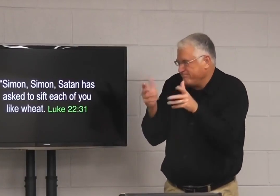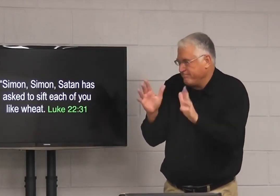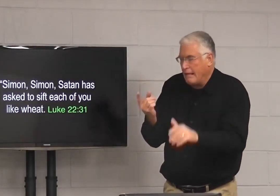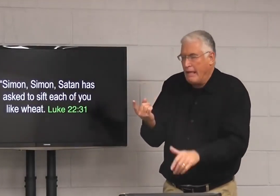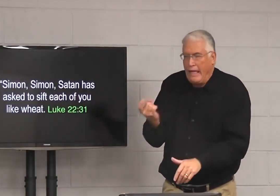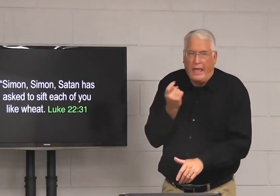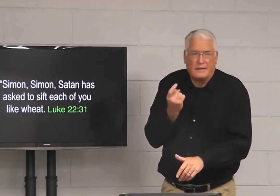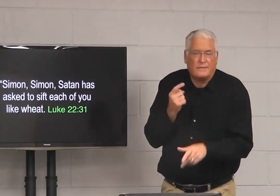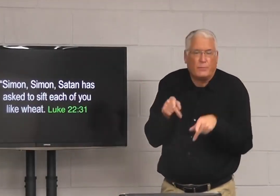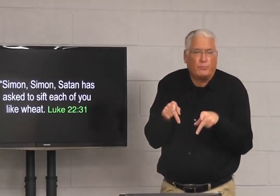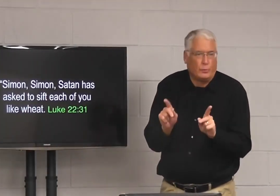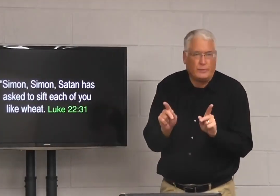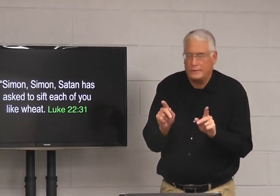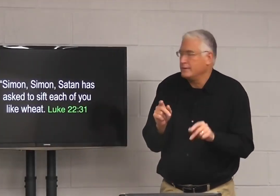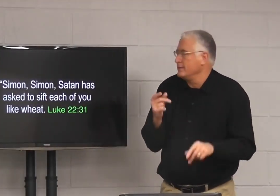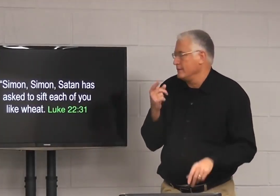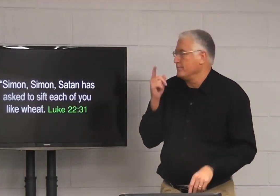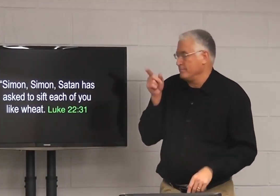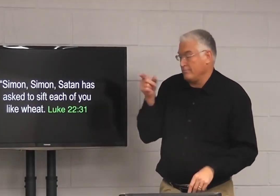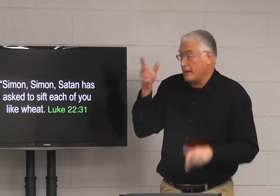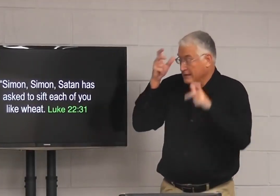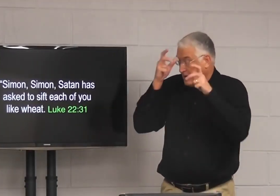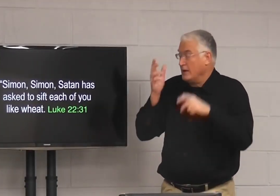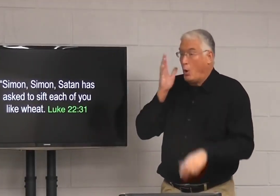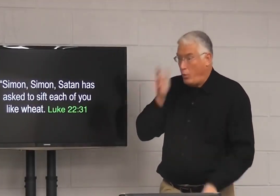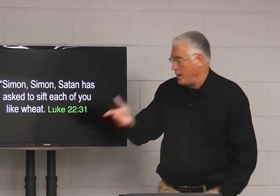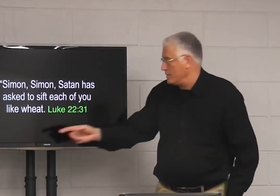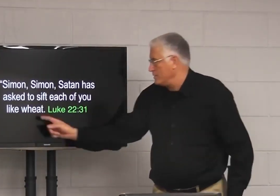Satan has asked permission.